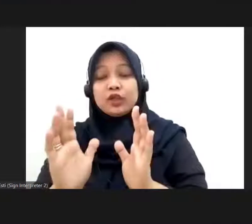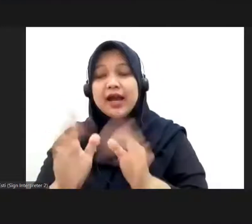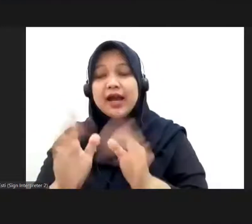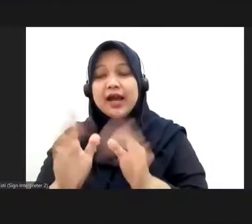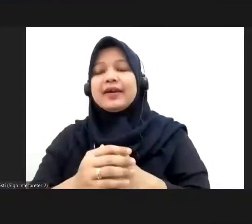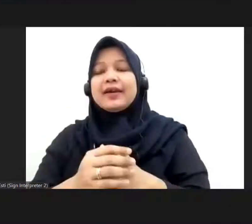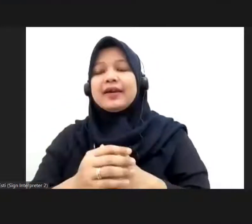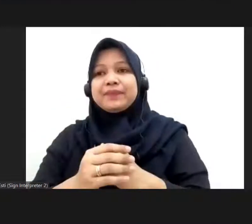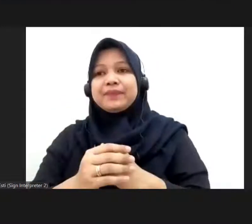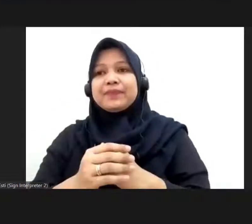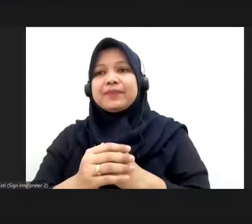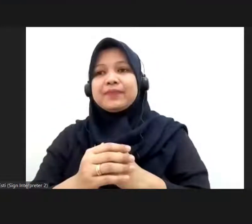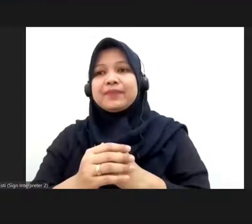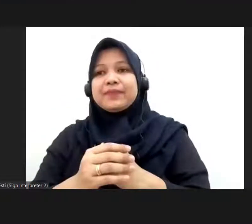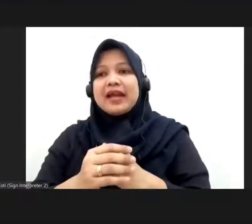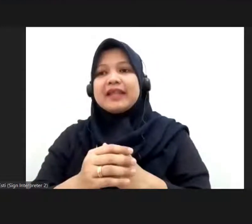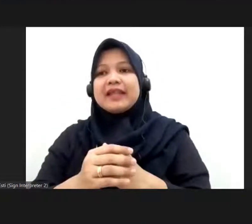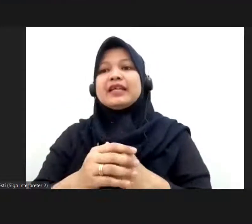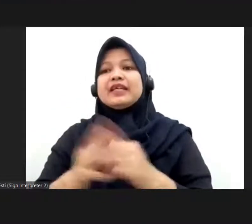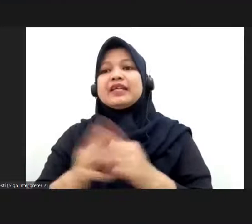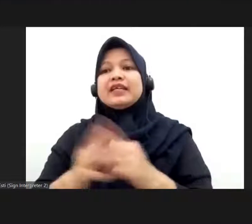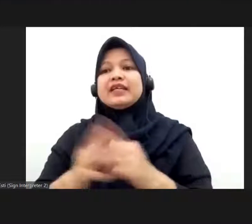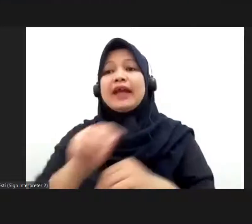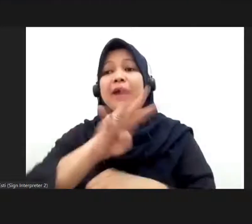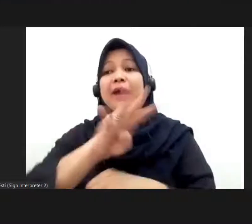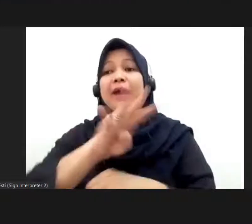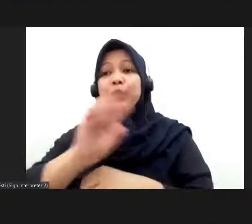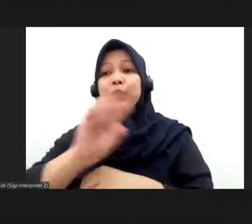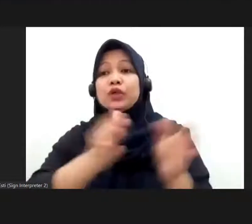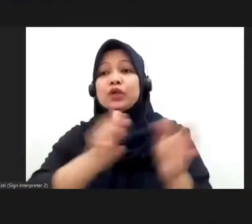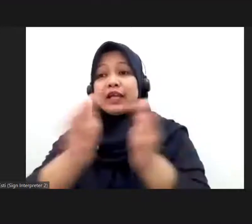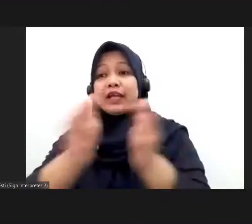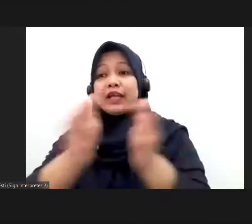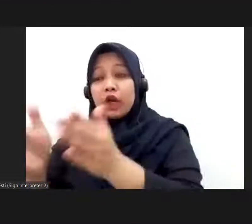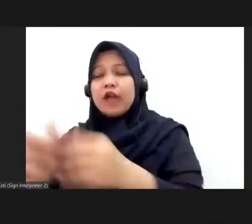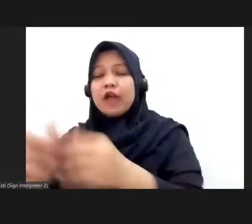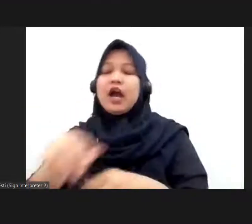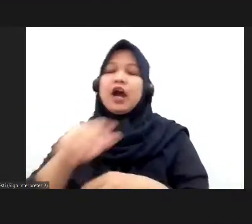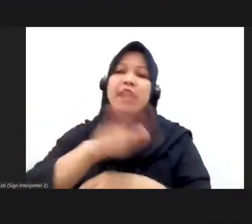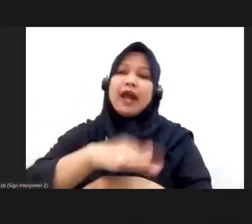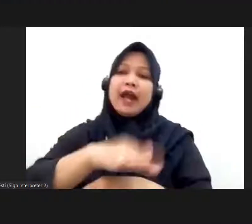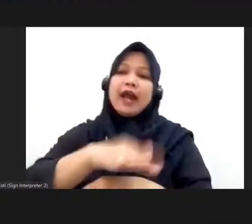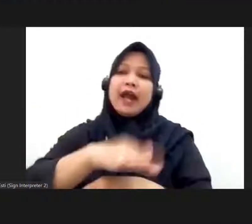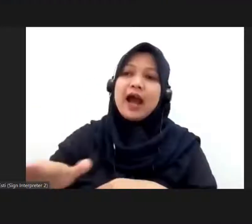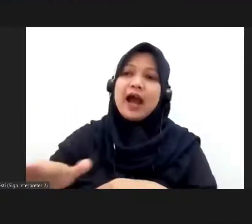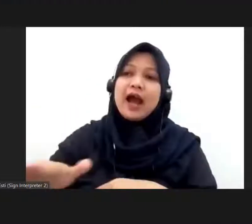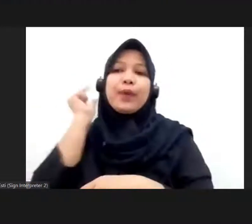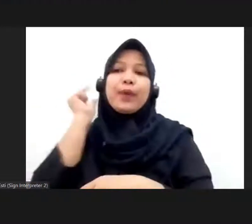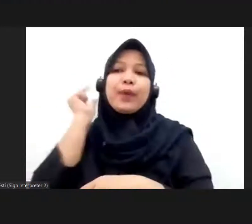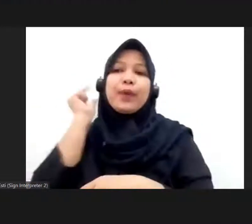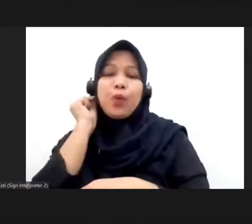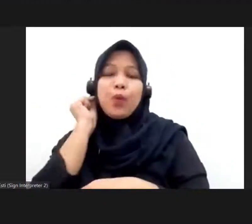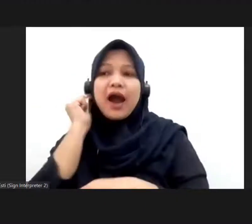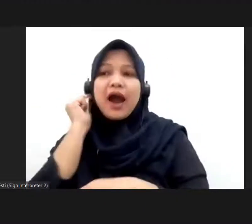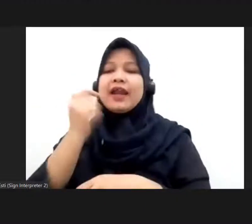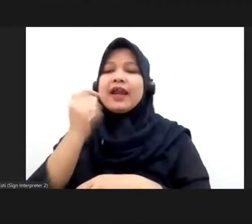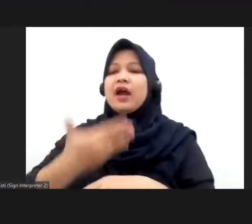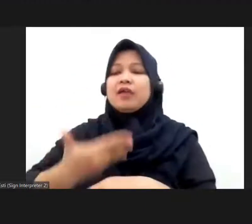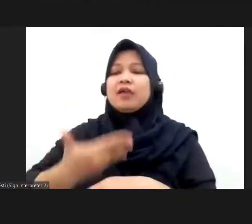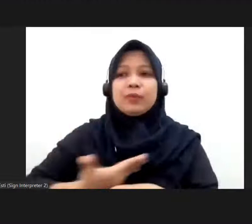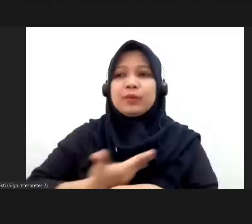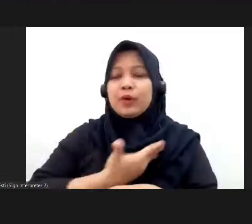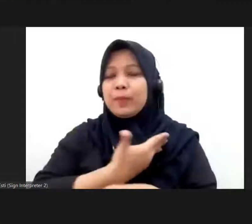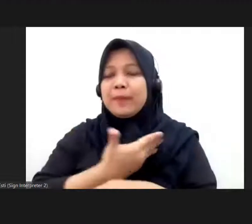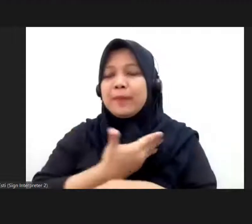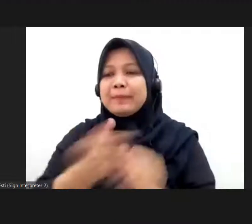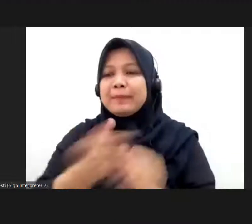Anti-Poverty Commission has 14 basic sector for children, women, victims of disasters and calamities. There are